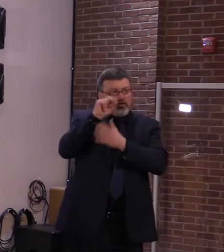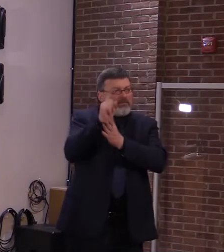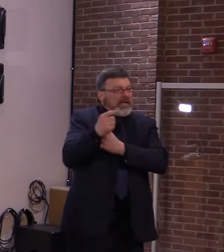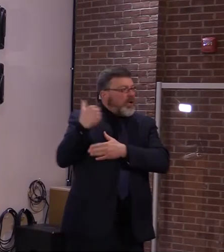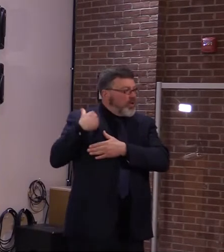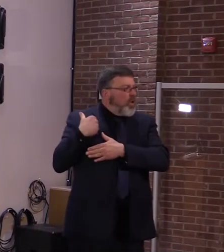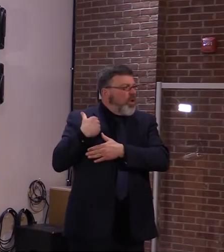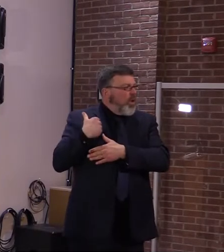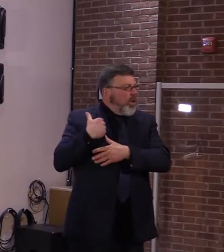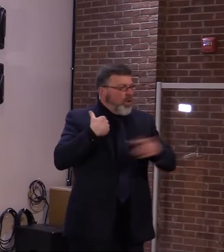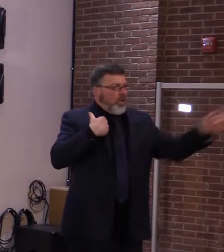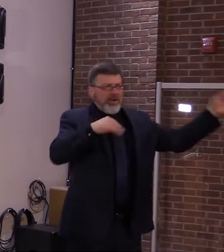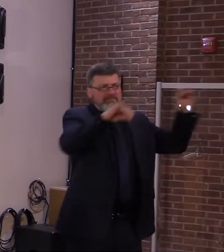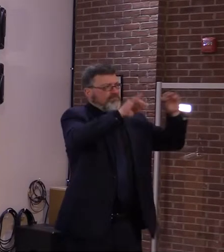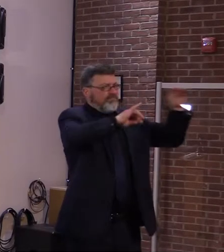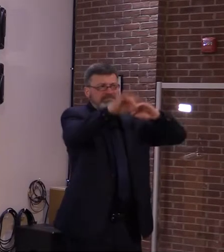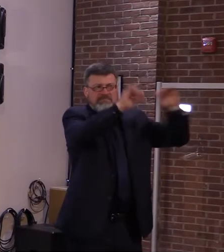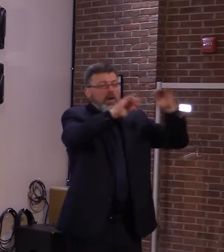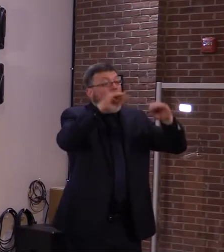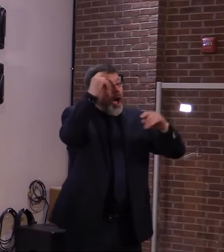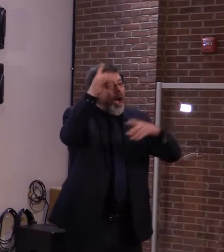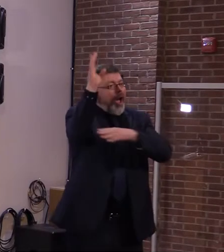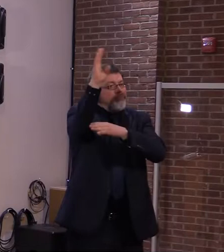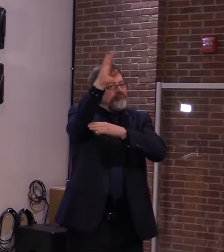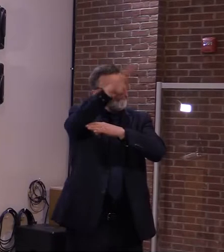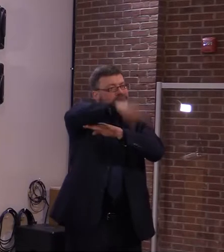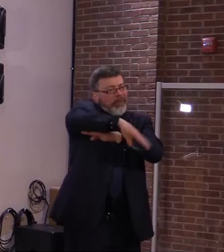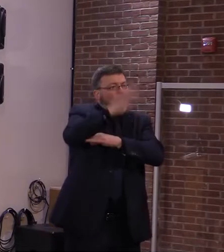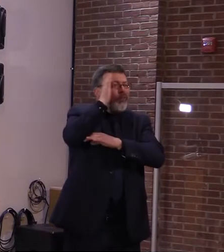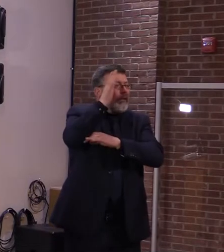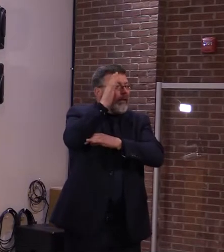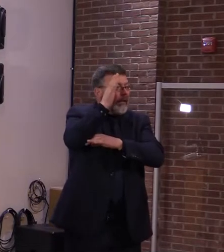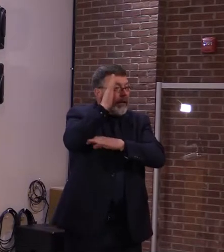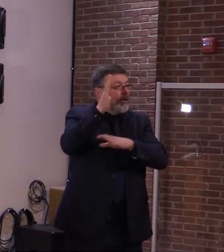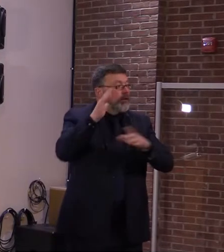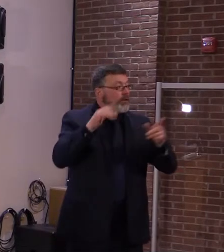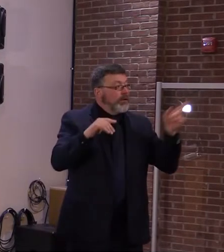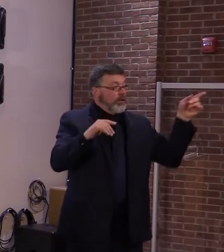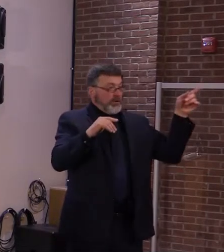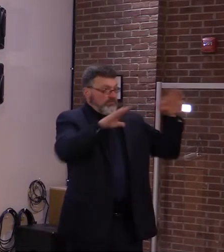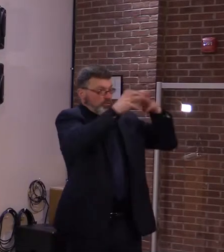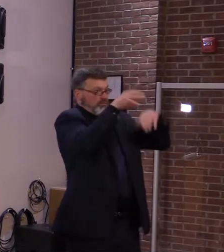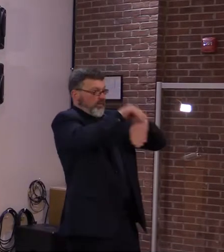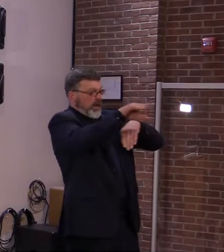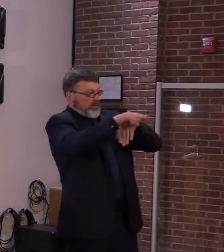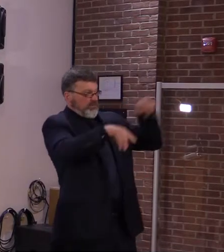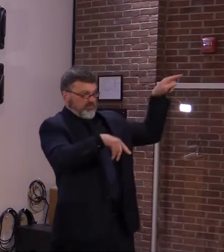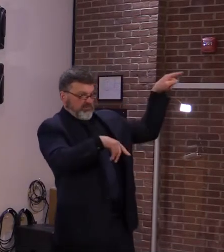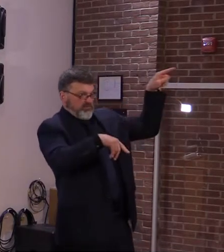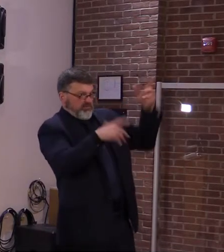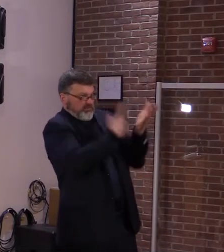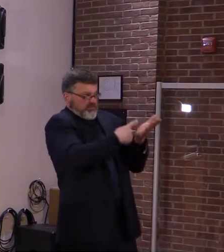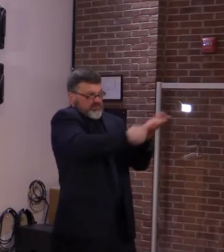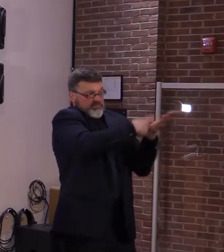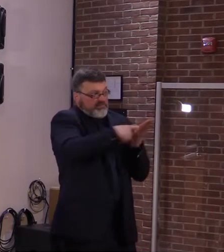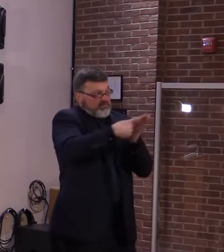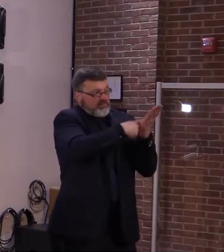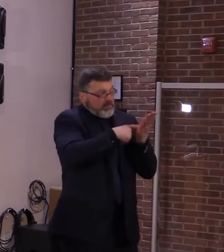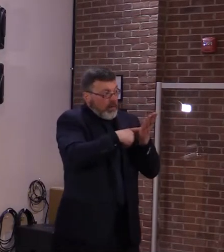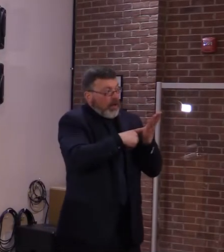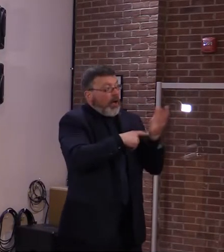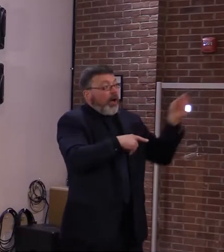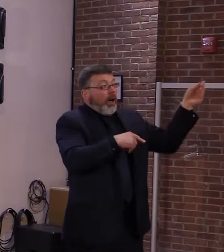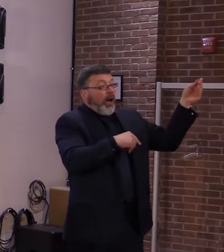followed shortly thereafter by FDA and CDC decisions. We will be preparing guidance